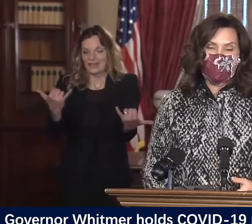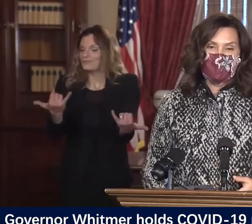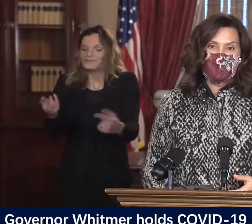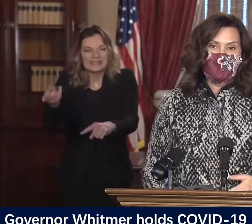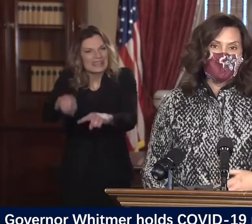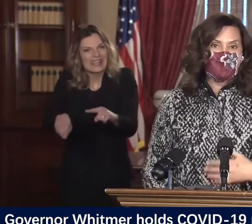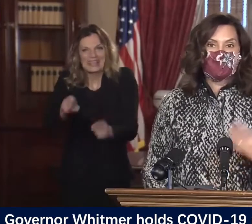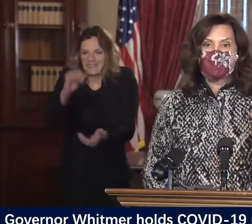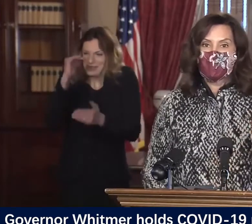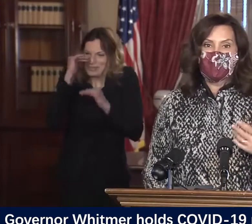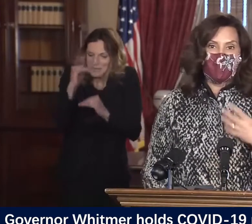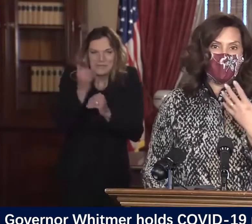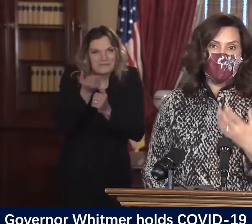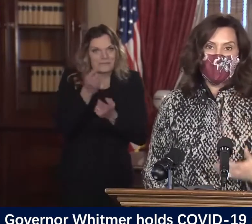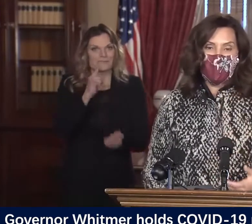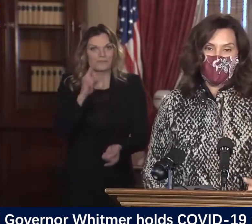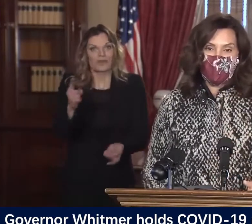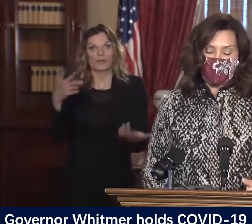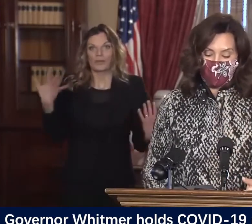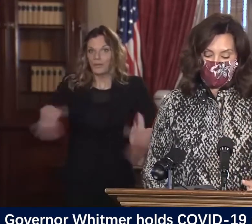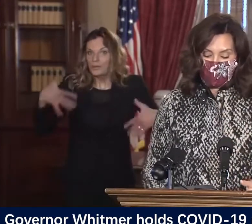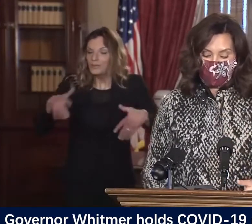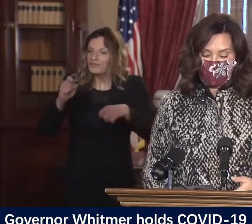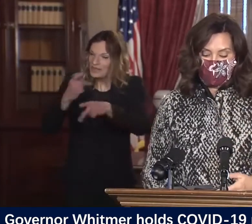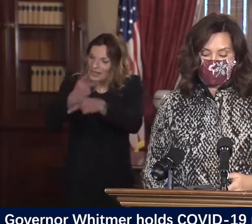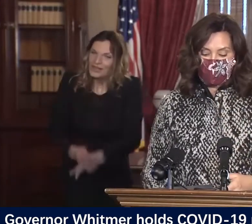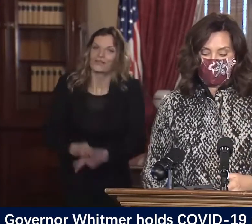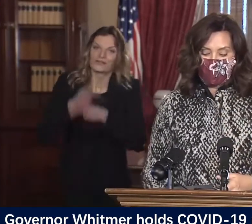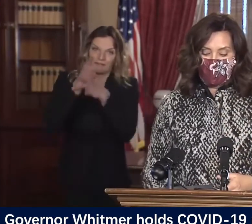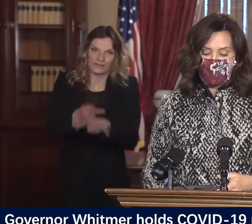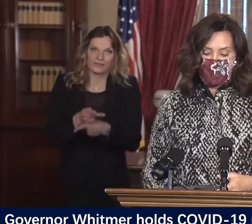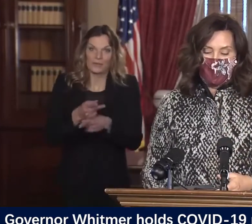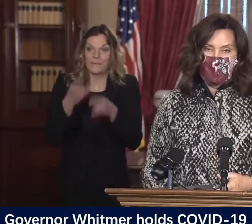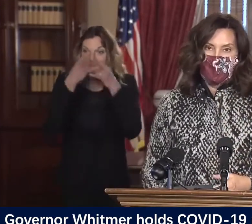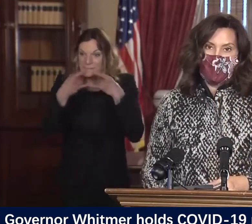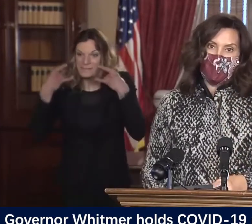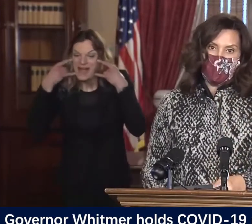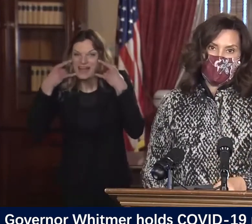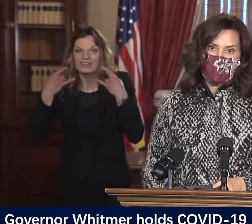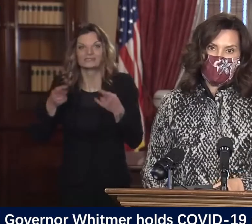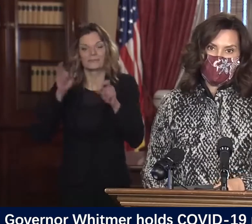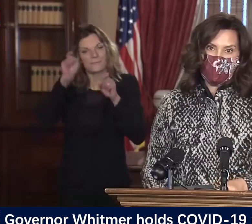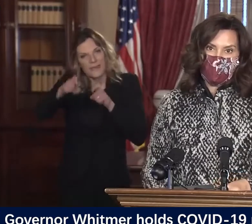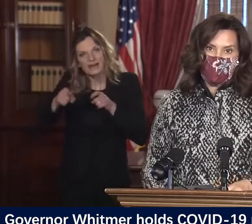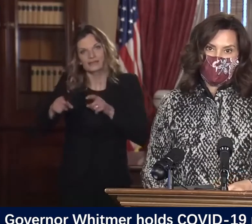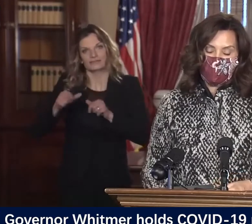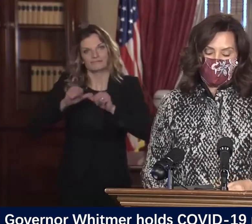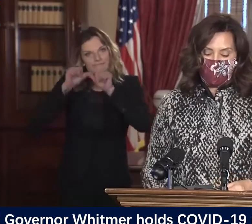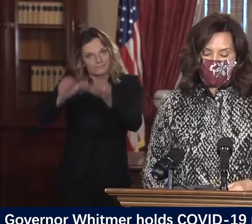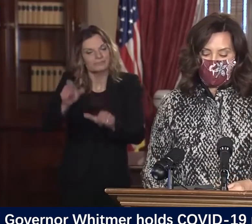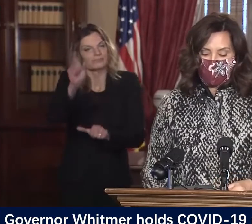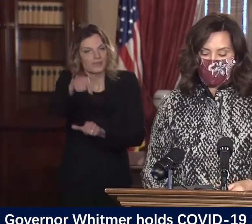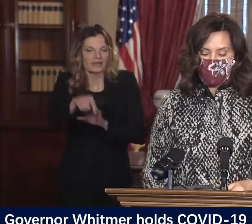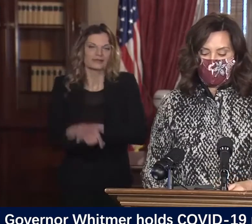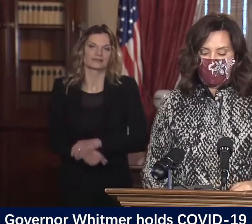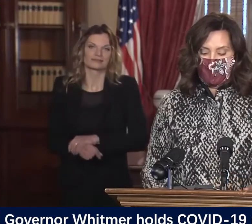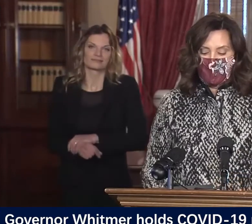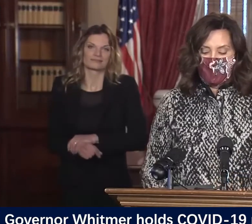households, stay together and not wear their masks. Now I want to speak to the Michigan